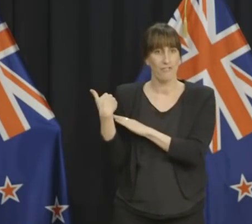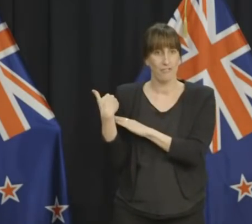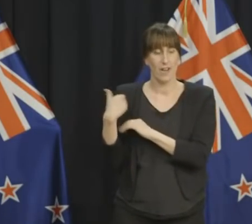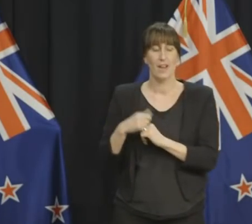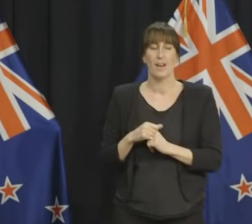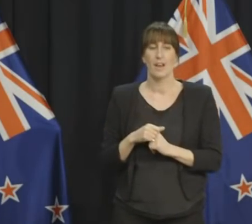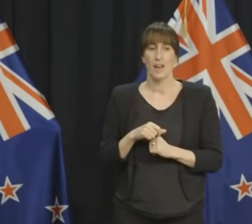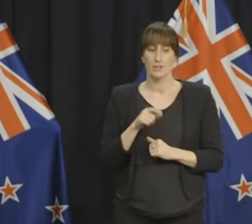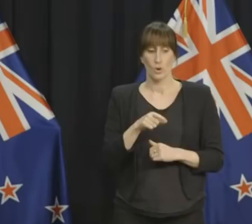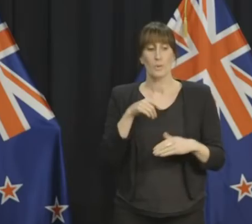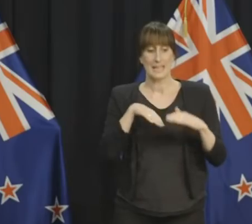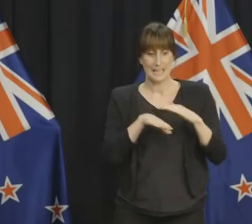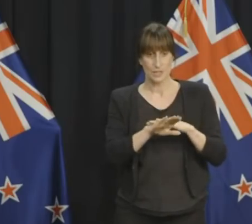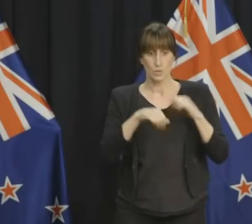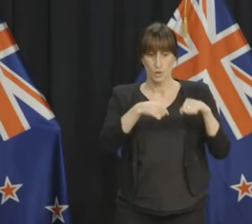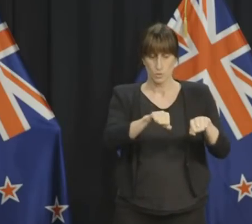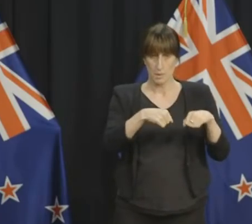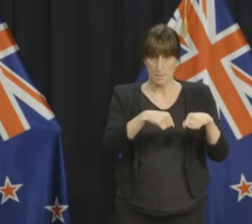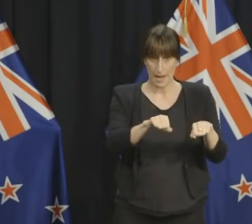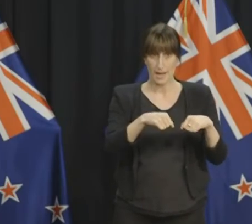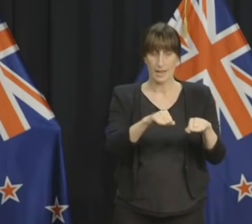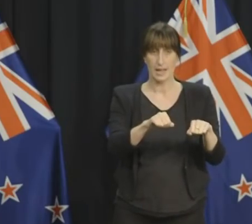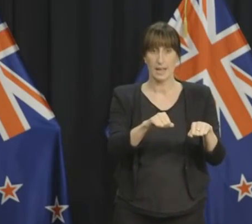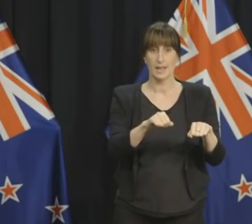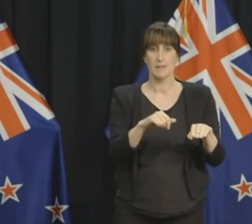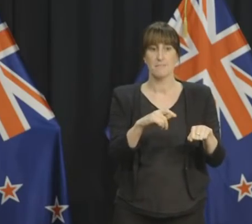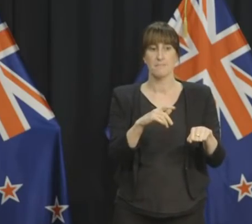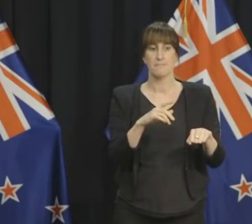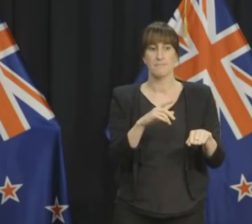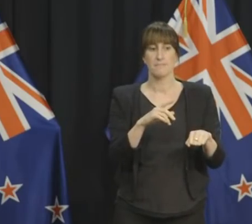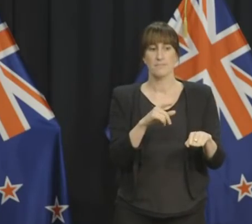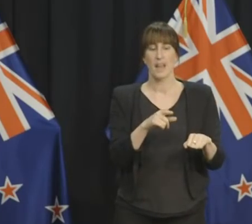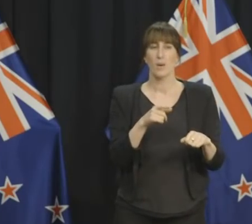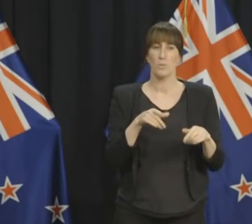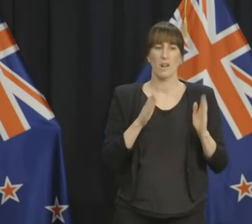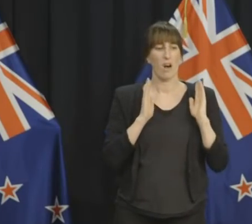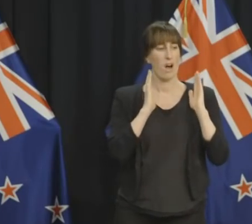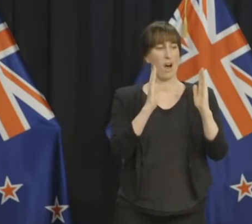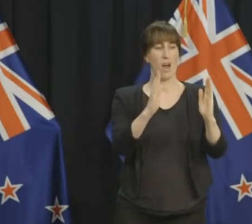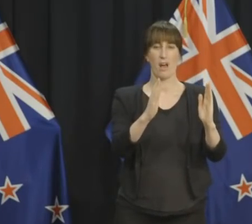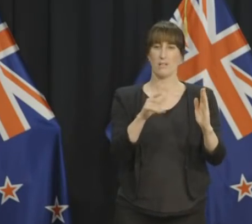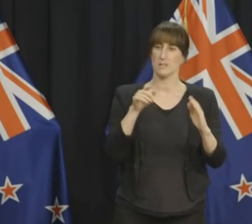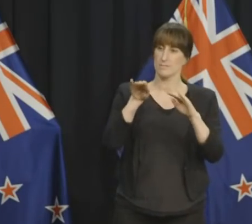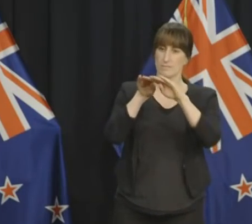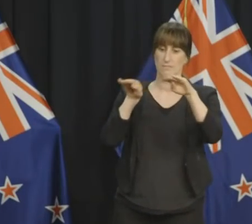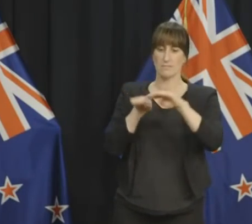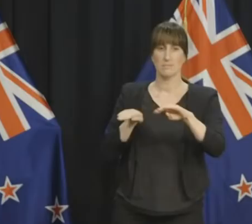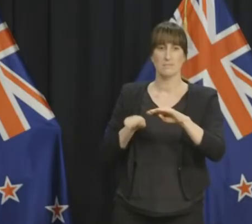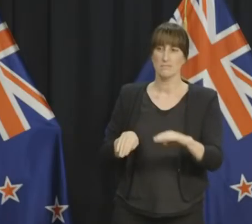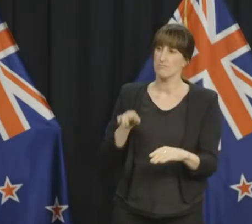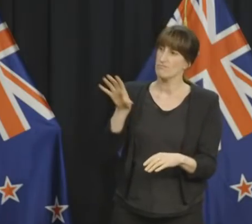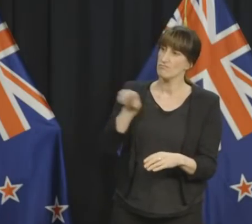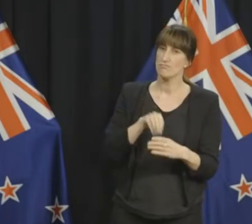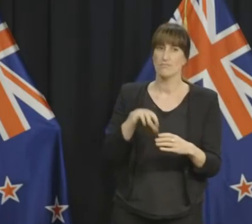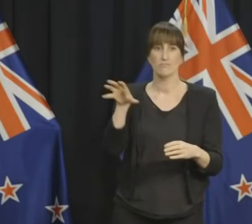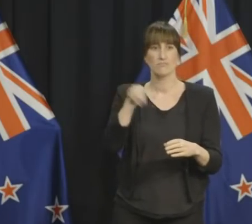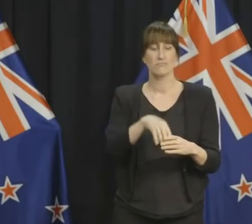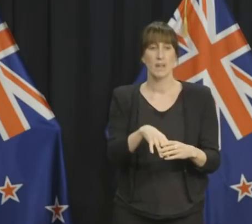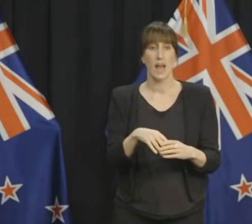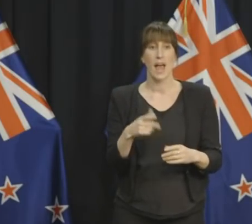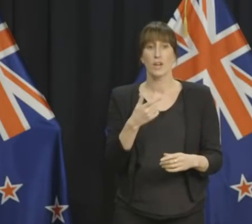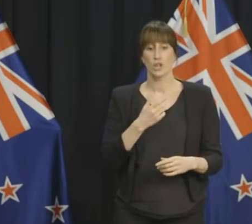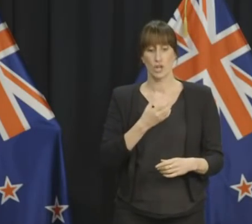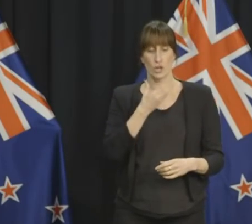away from the facility, including visiting a small number of aisles and using a self-checkout. The Countdown